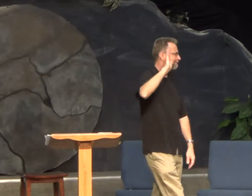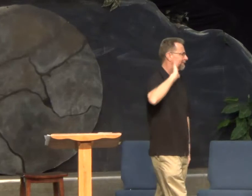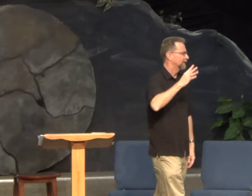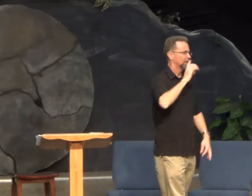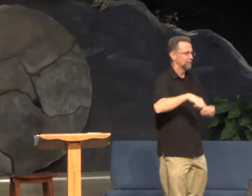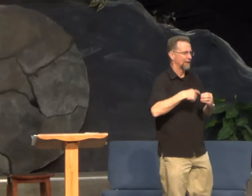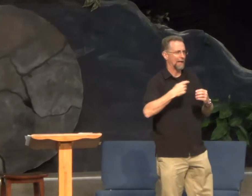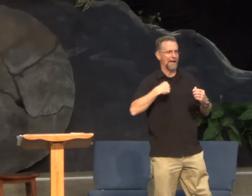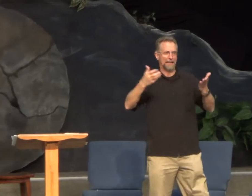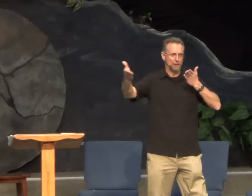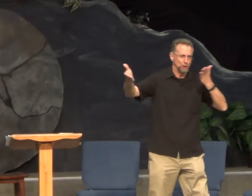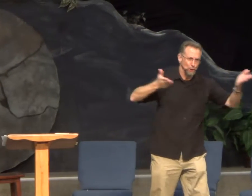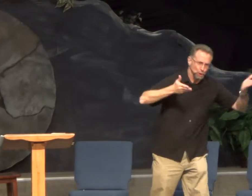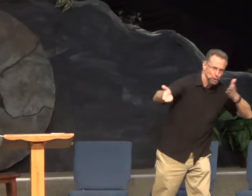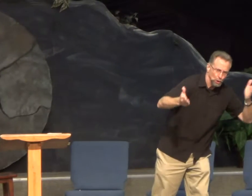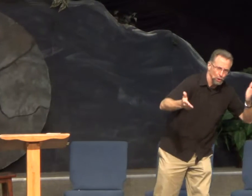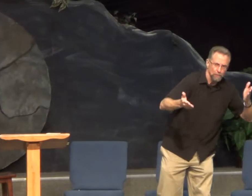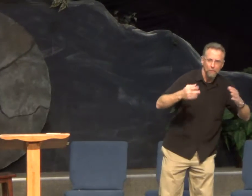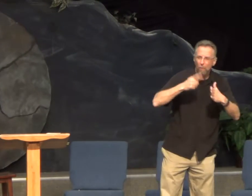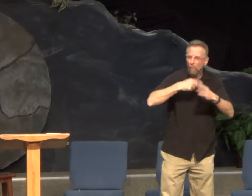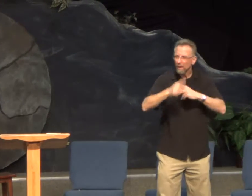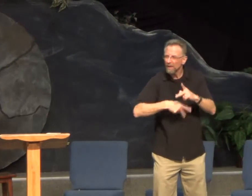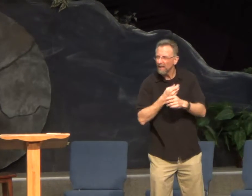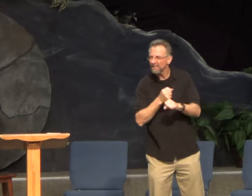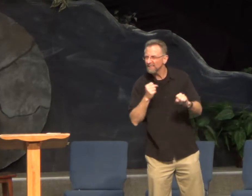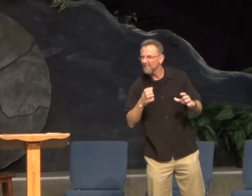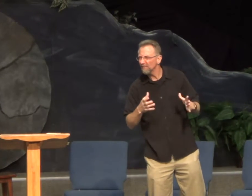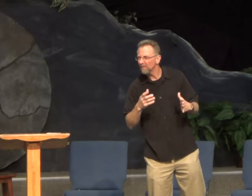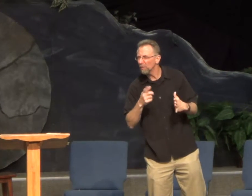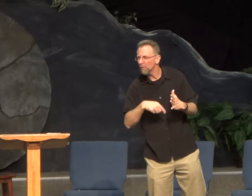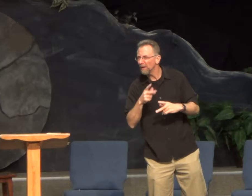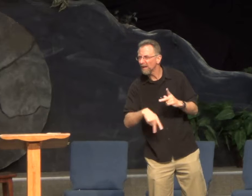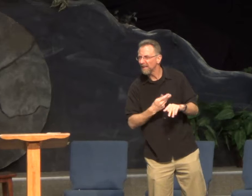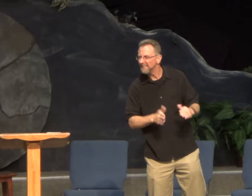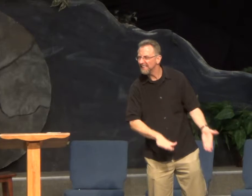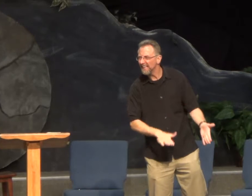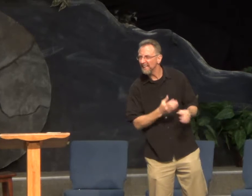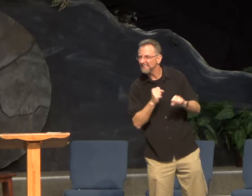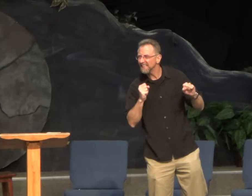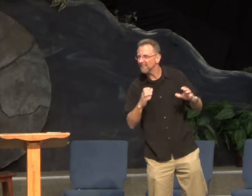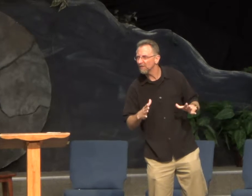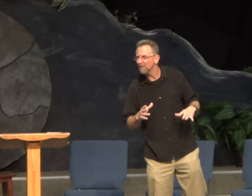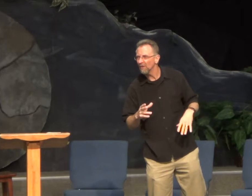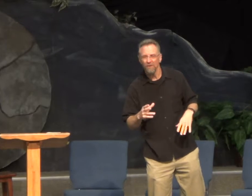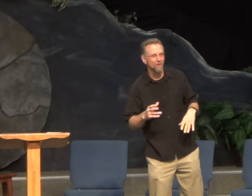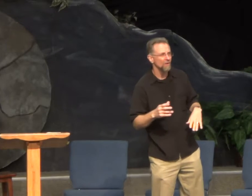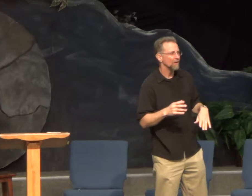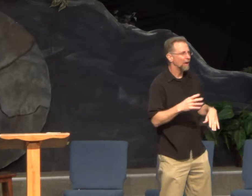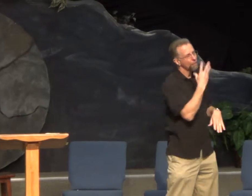There's an old song that says, I serve a risen Savior. What kind of a Savior? A dead